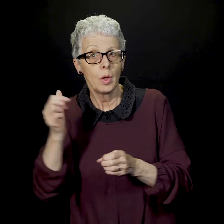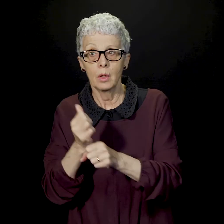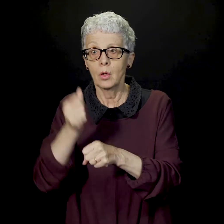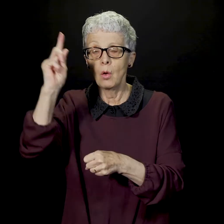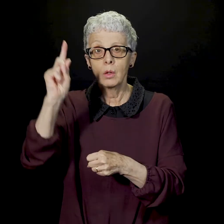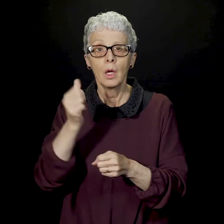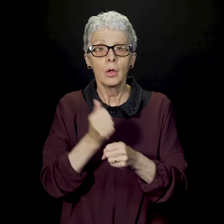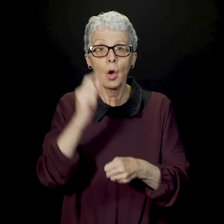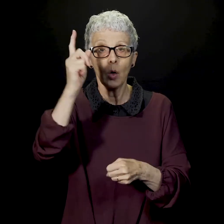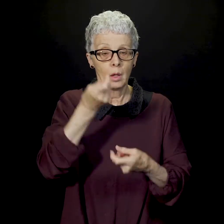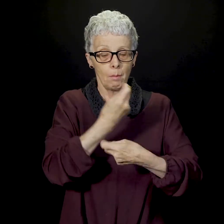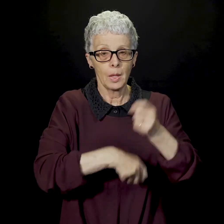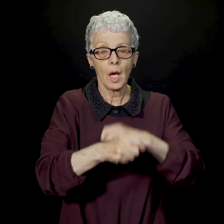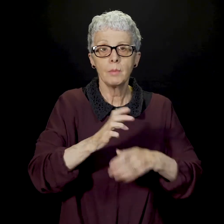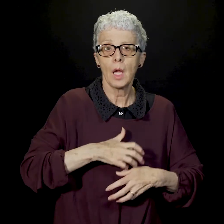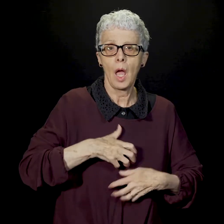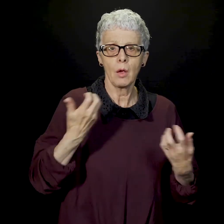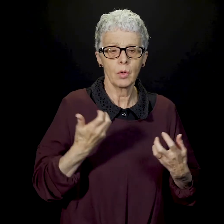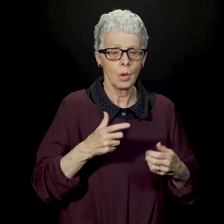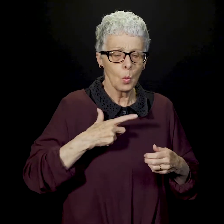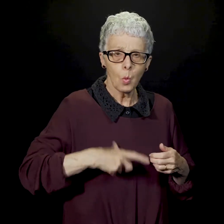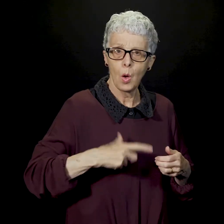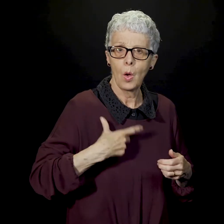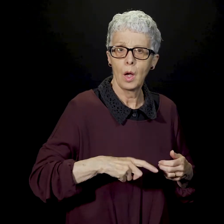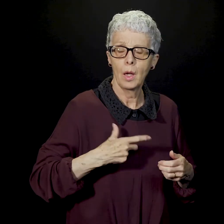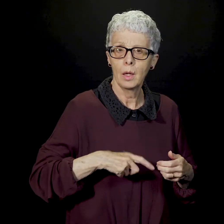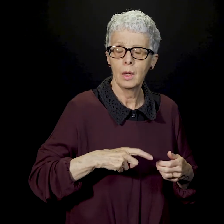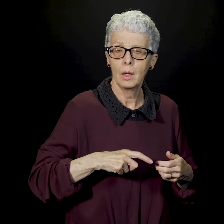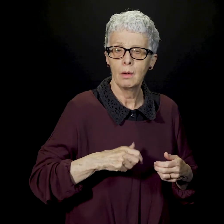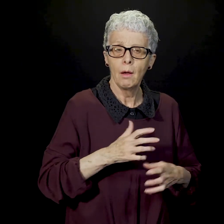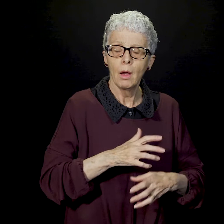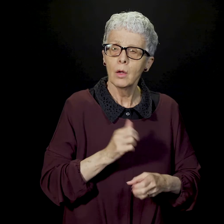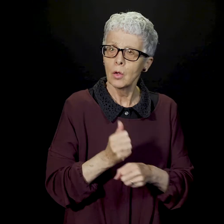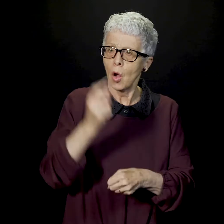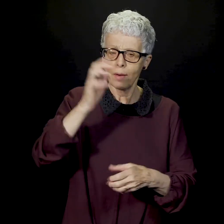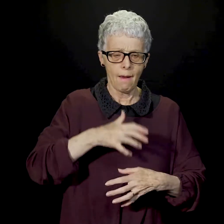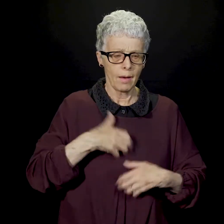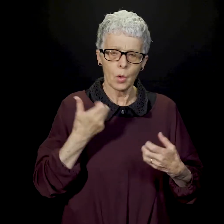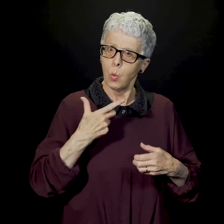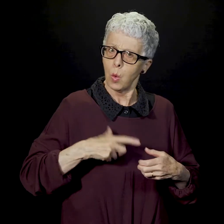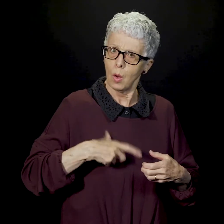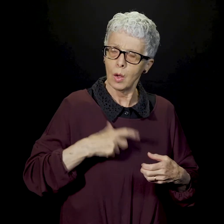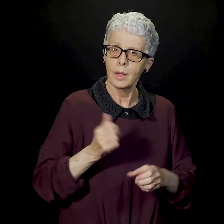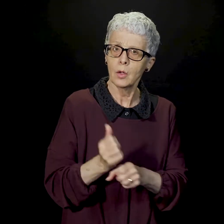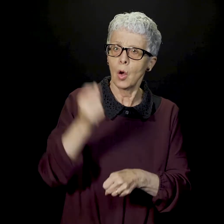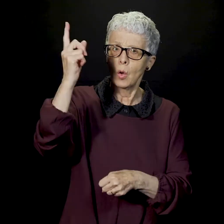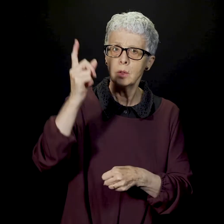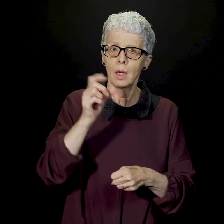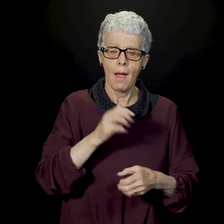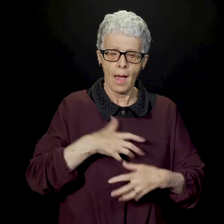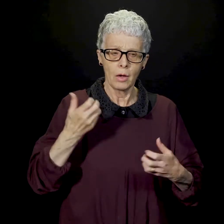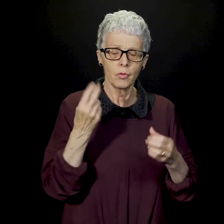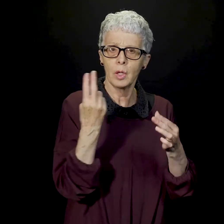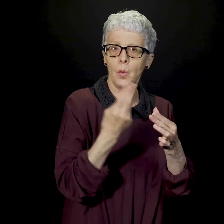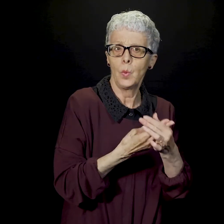But what's going on? Like, why is God angry about that? If God created sex for pleasure, why is God seemingly so obsessed when